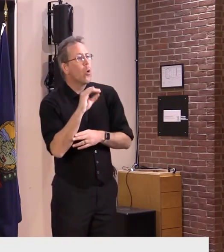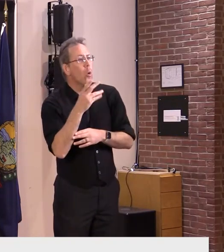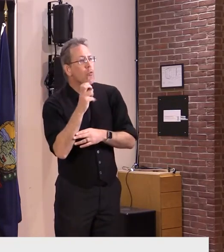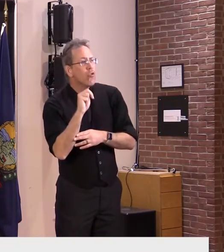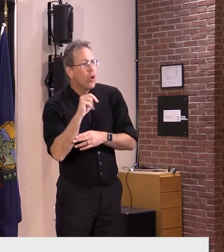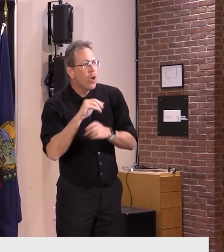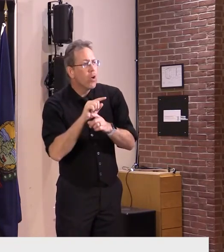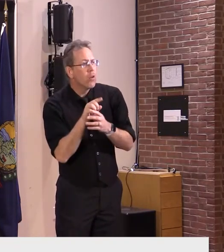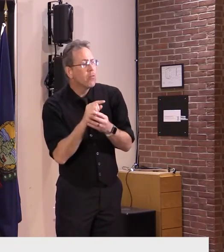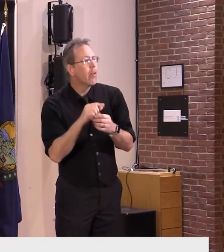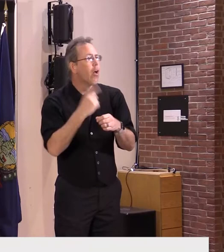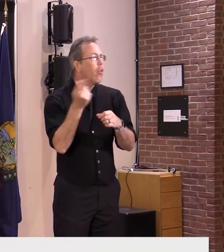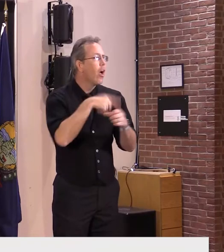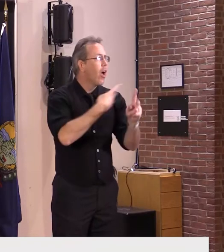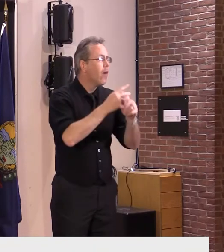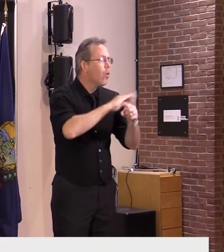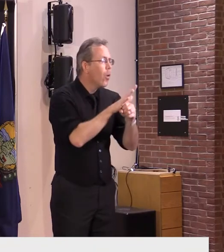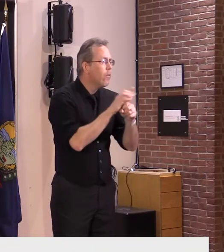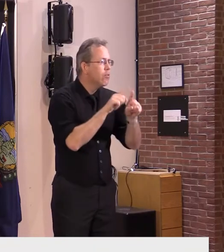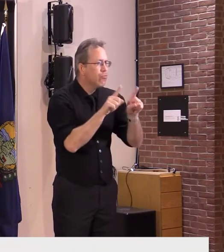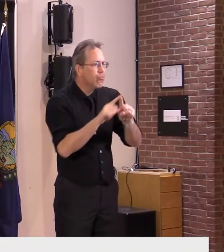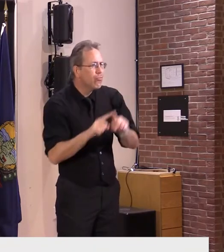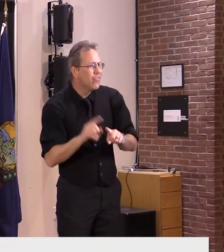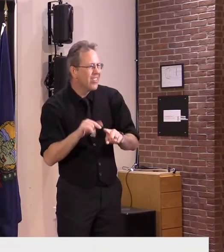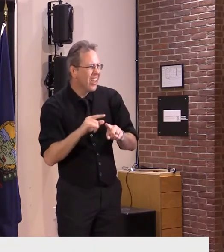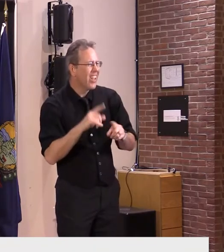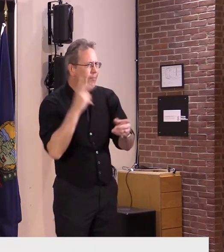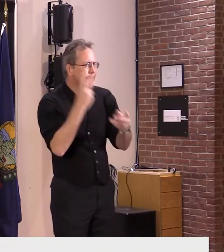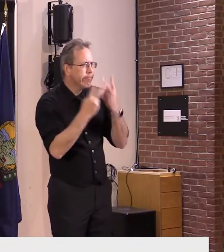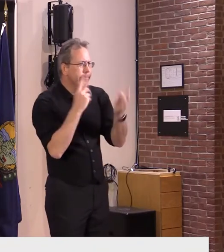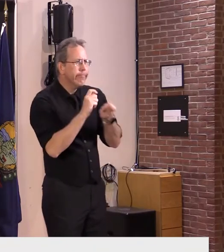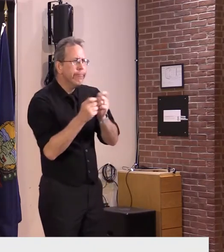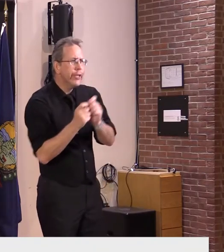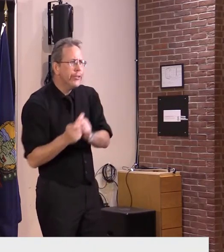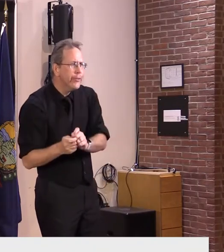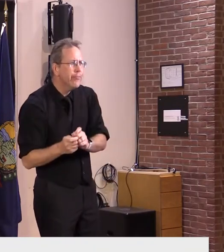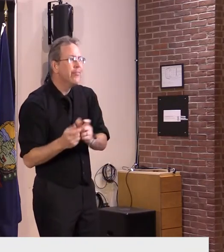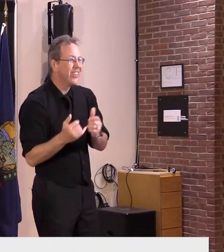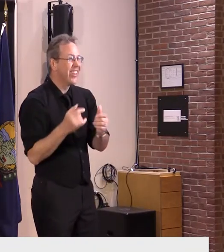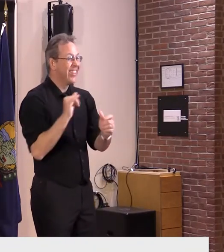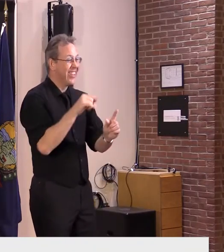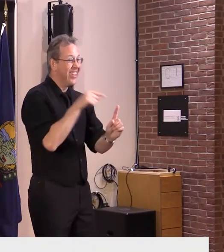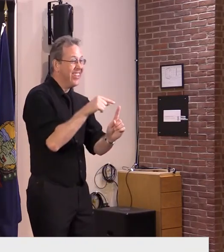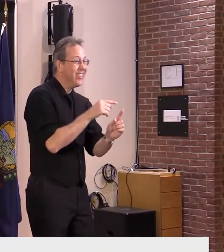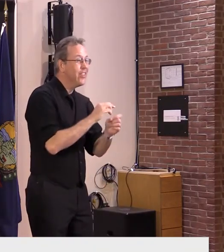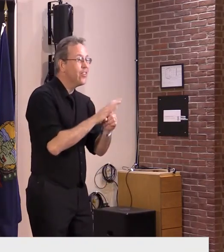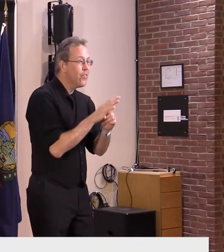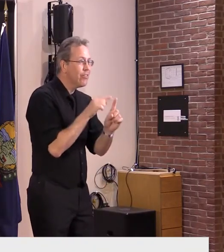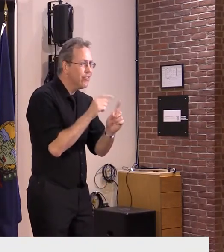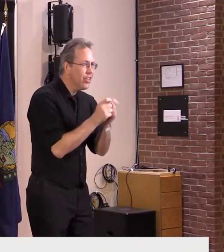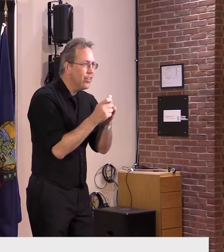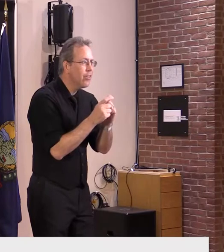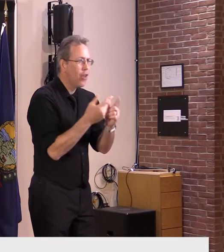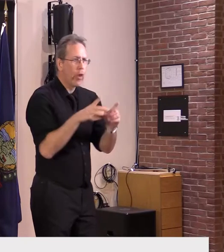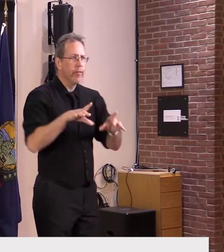many of these eligible kids now have actually had the infection.